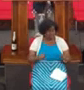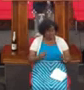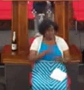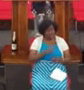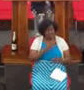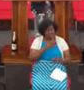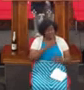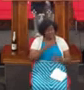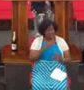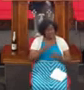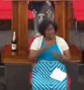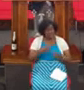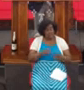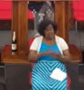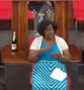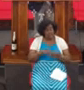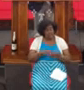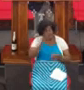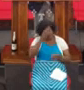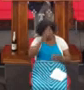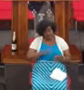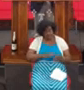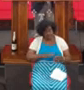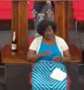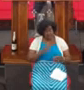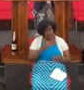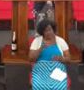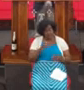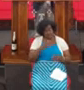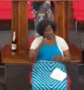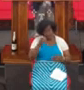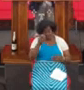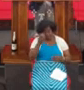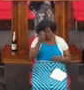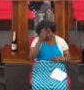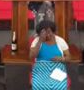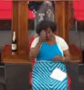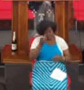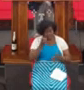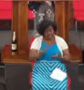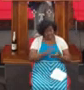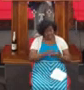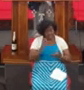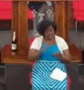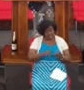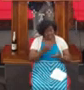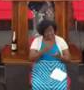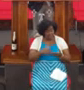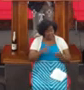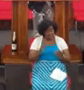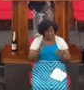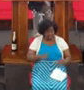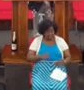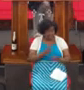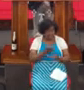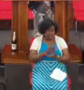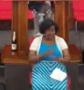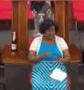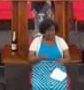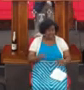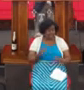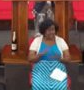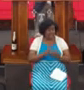of this man with a dropsy. He saw somebody who needed to be set free. And that's how we